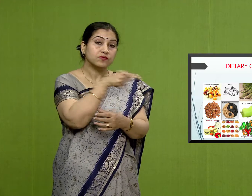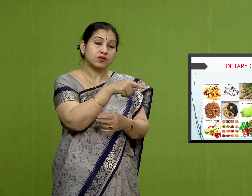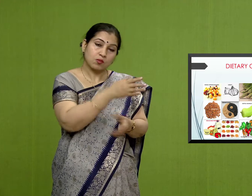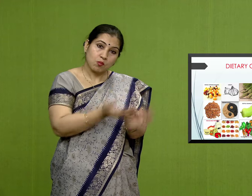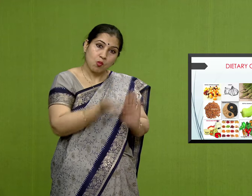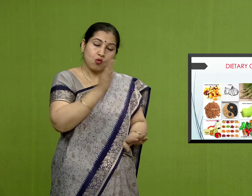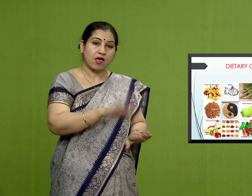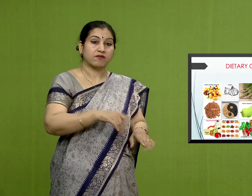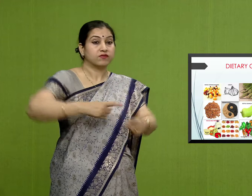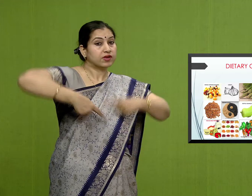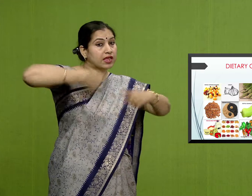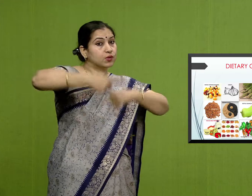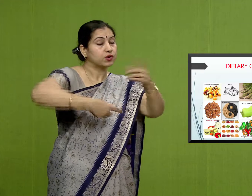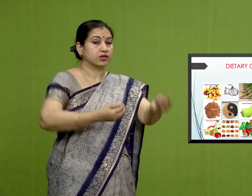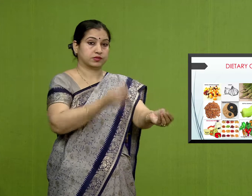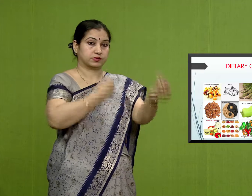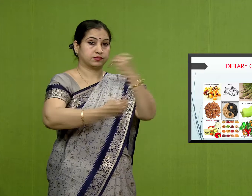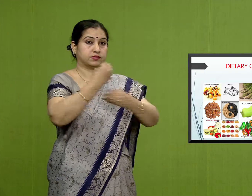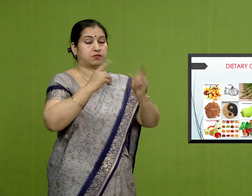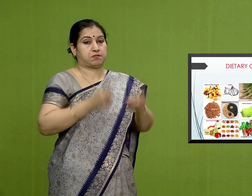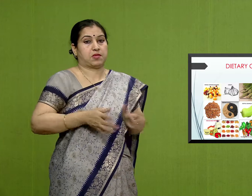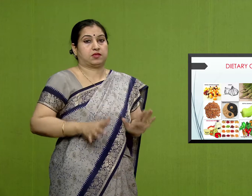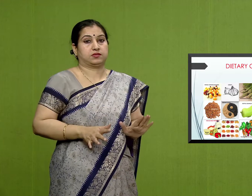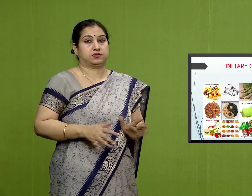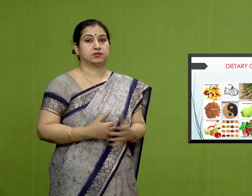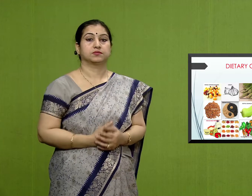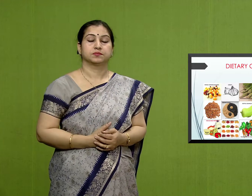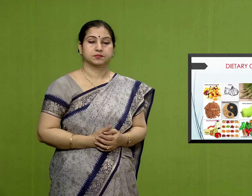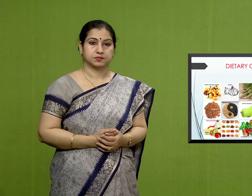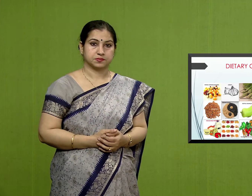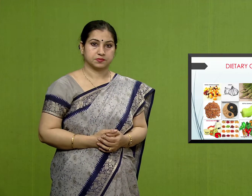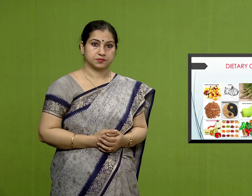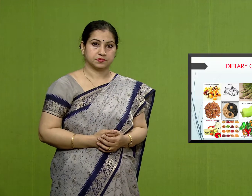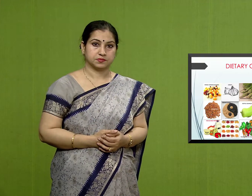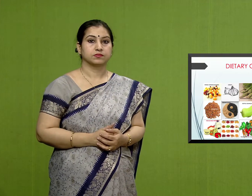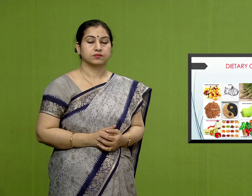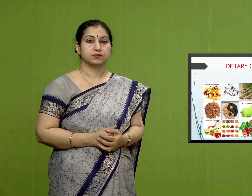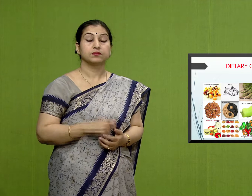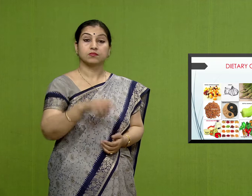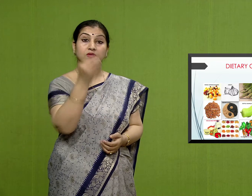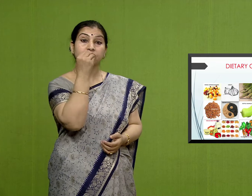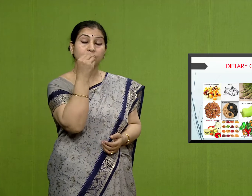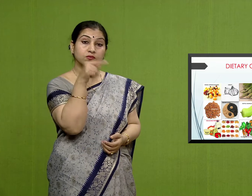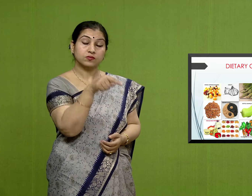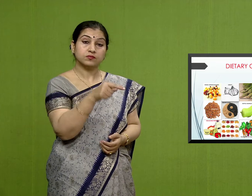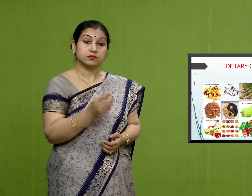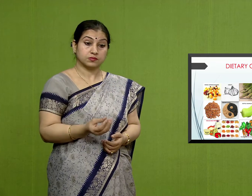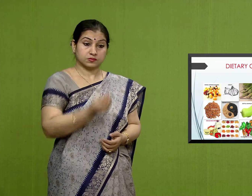should regularly be included in the diet. The food should easily